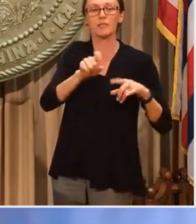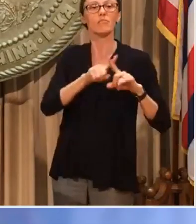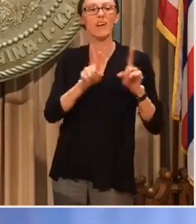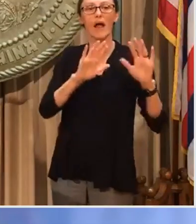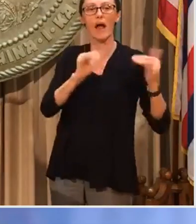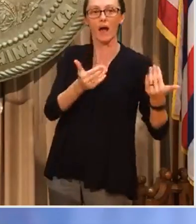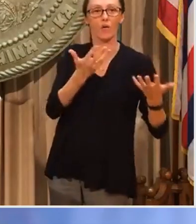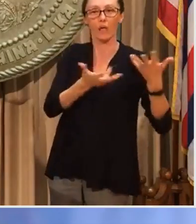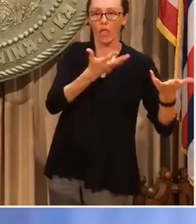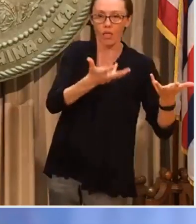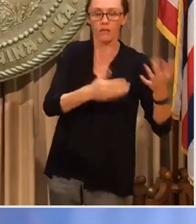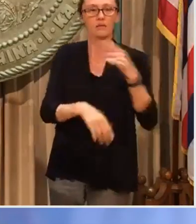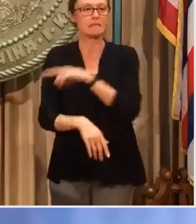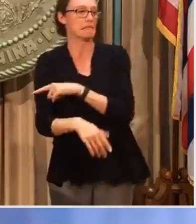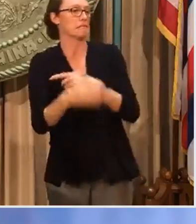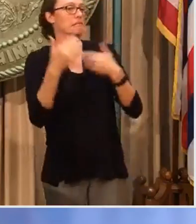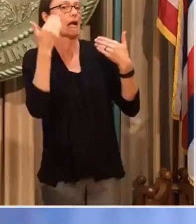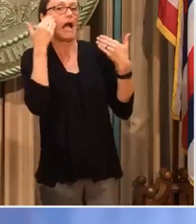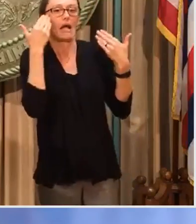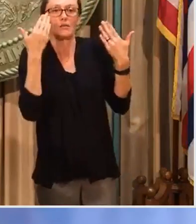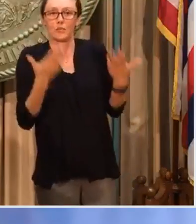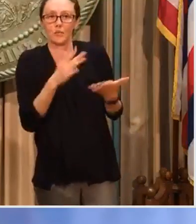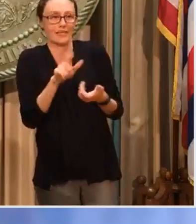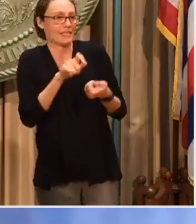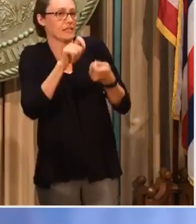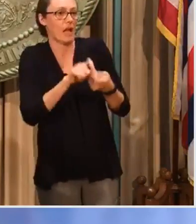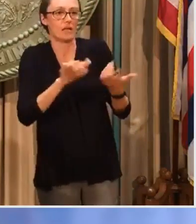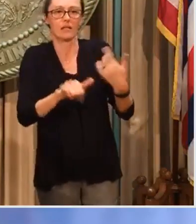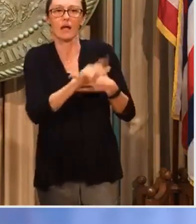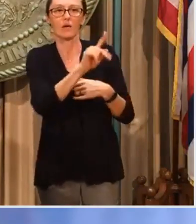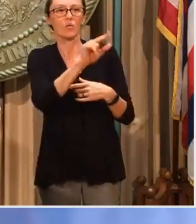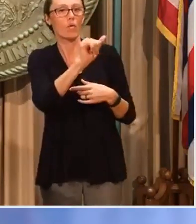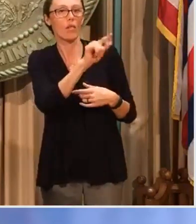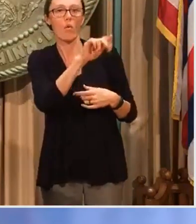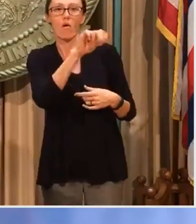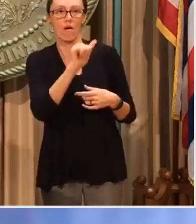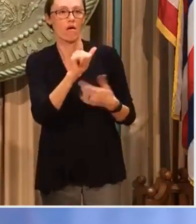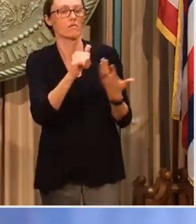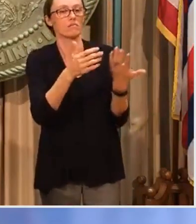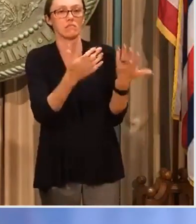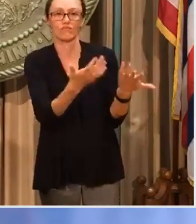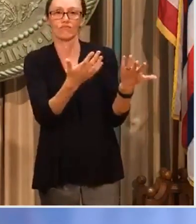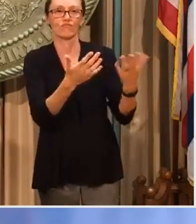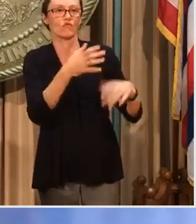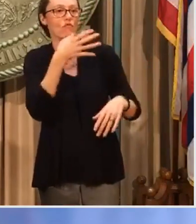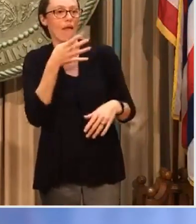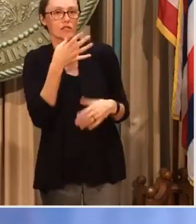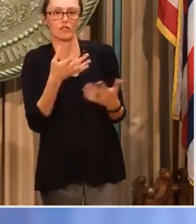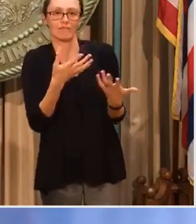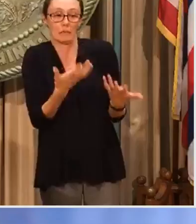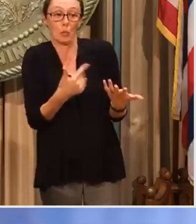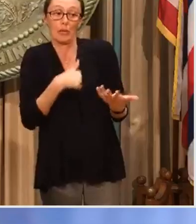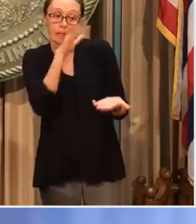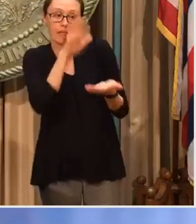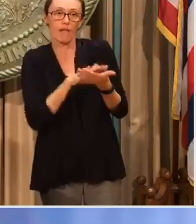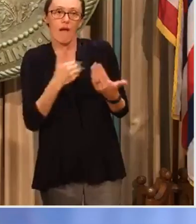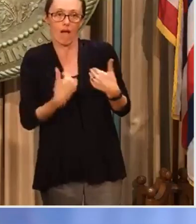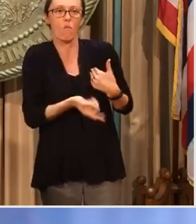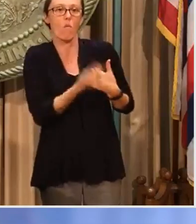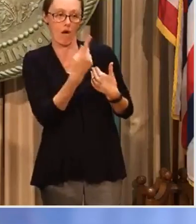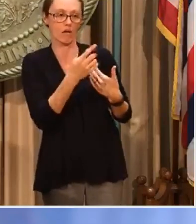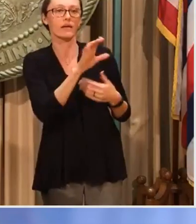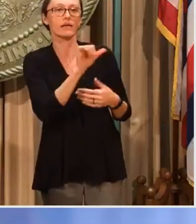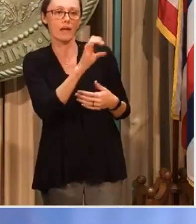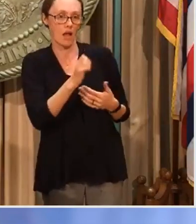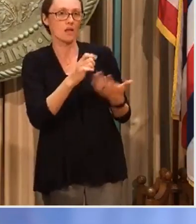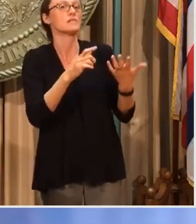I'm sure you're concerned, but how is it? I don't know exactly which is the Kualoa Ranch. We do have a case that we believe is a community